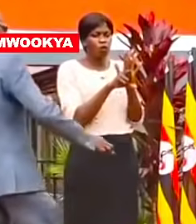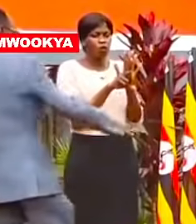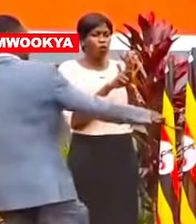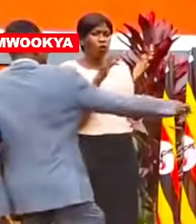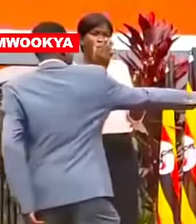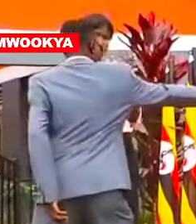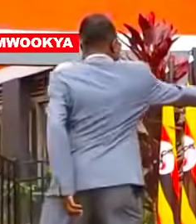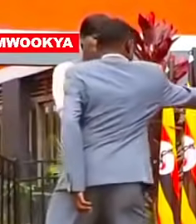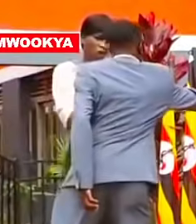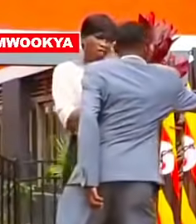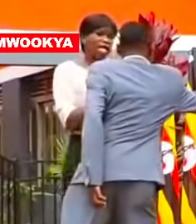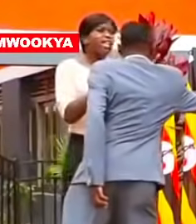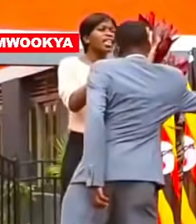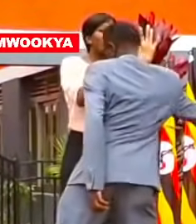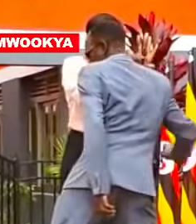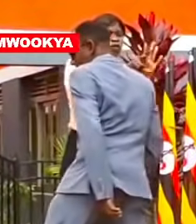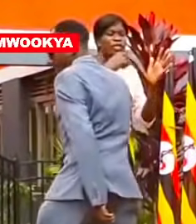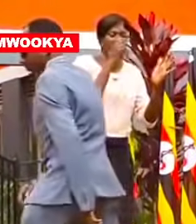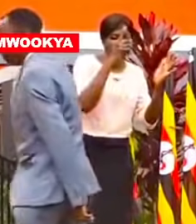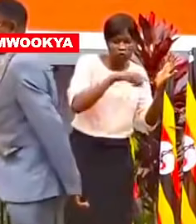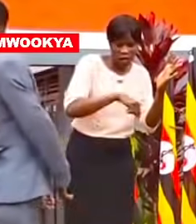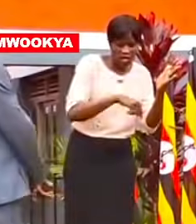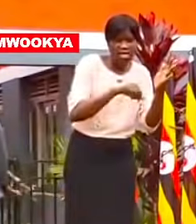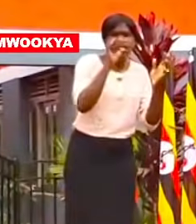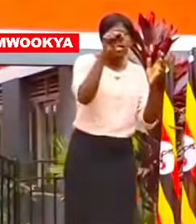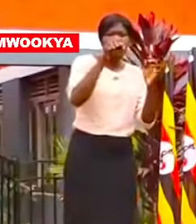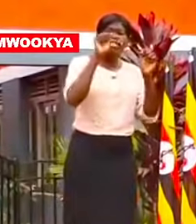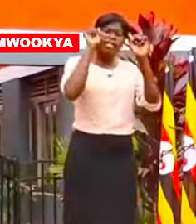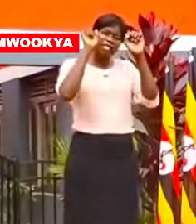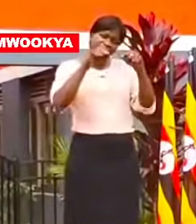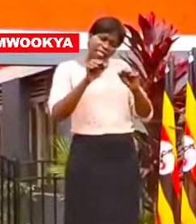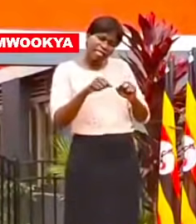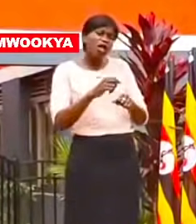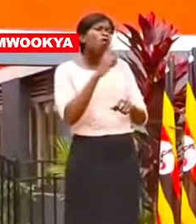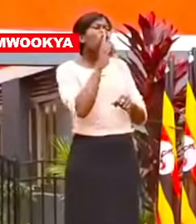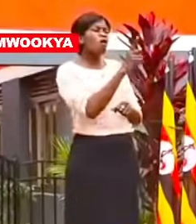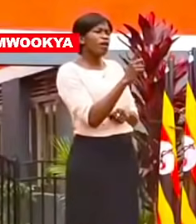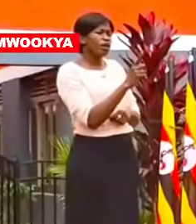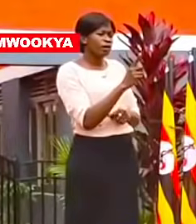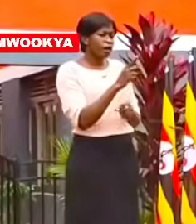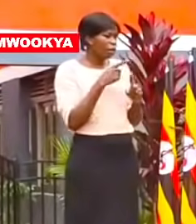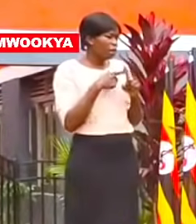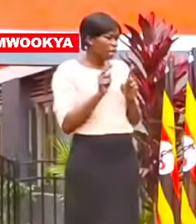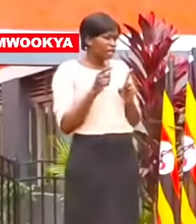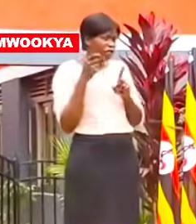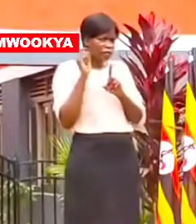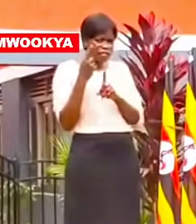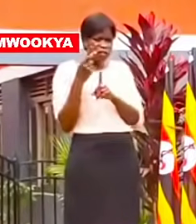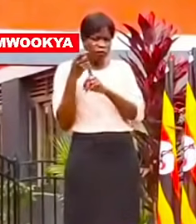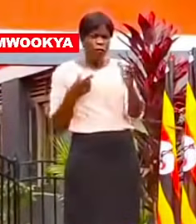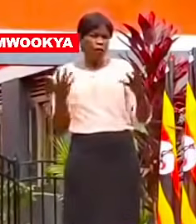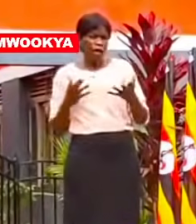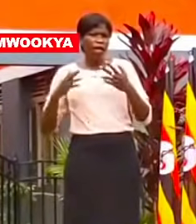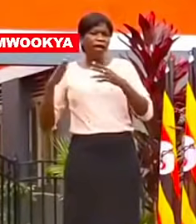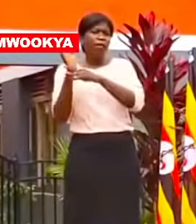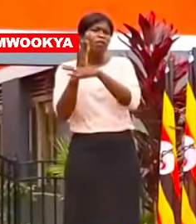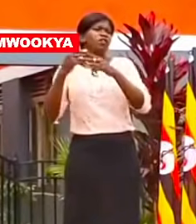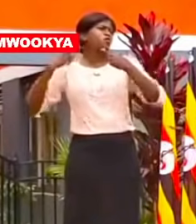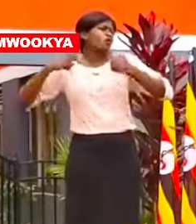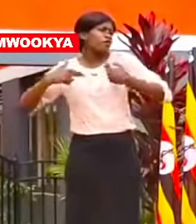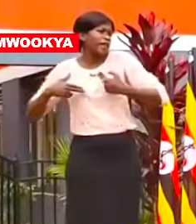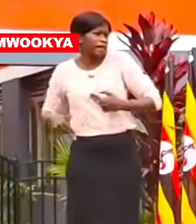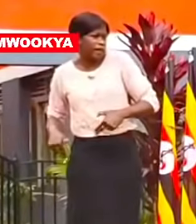Kubanga amateeka agamba ki? Yes, biragiro nga bino biyinza okuyisibwa Ministry y'ebyobulamu. Era amateeka galambika